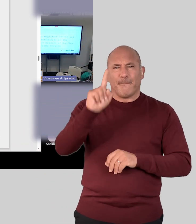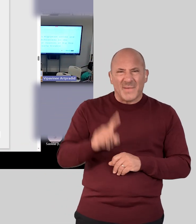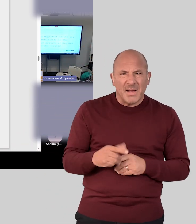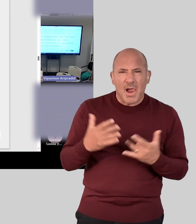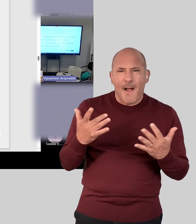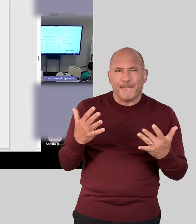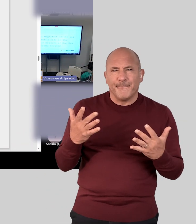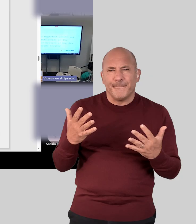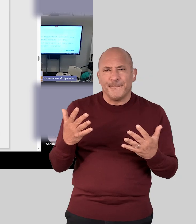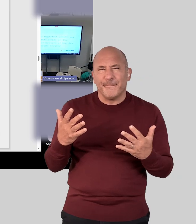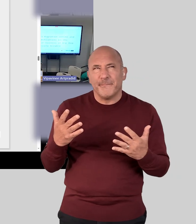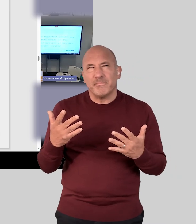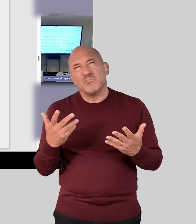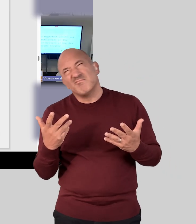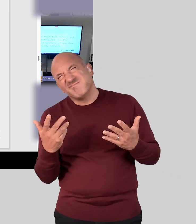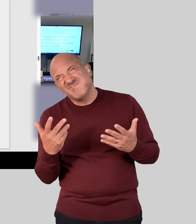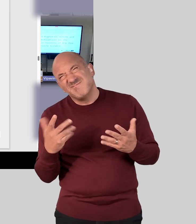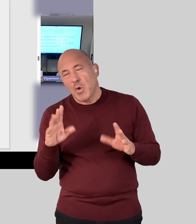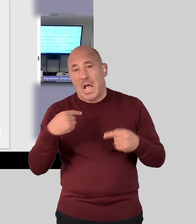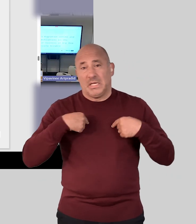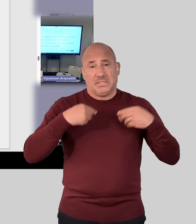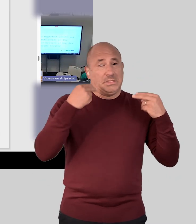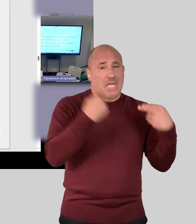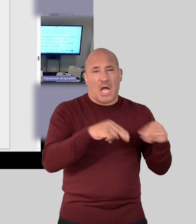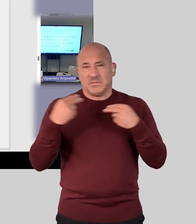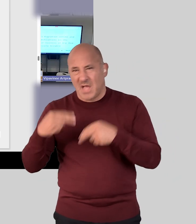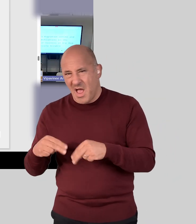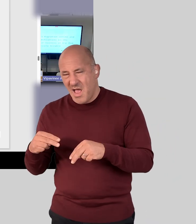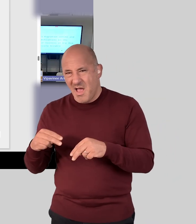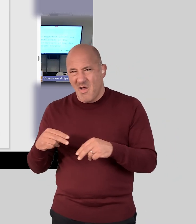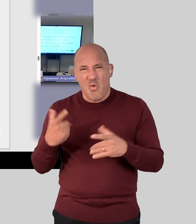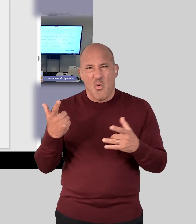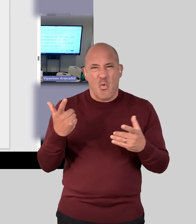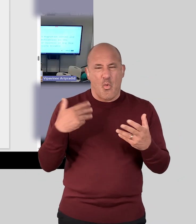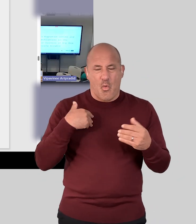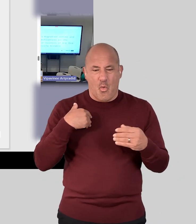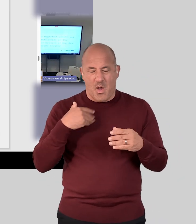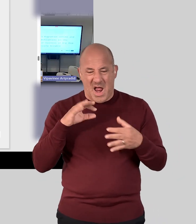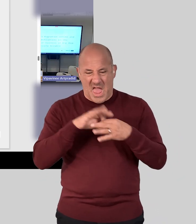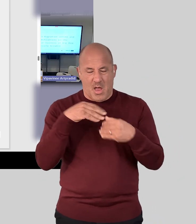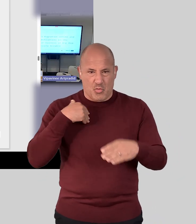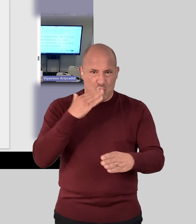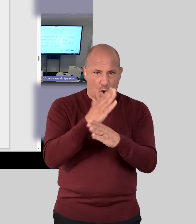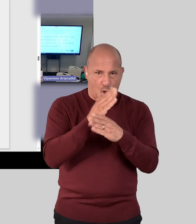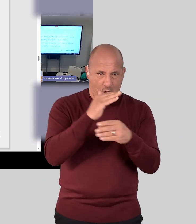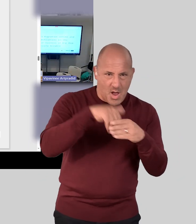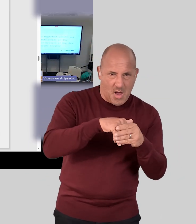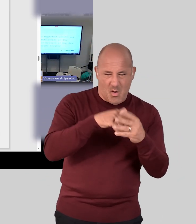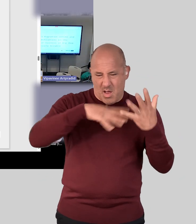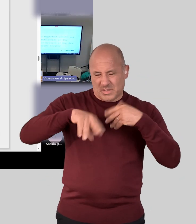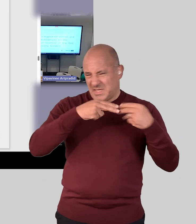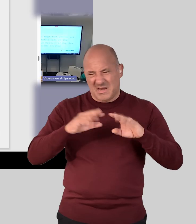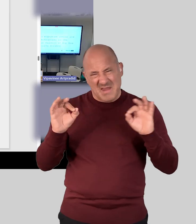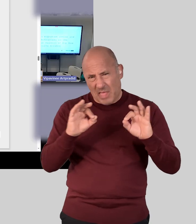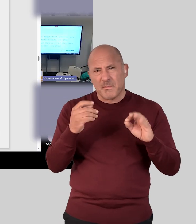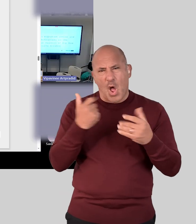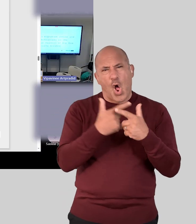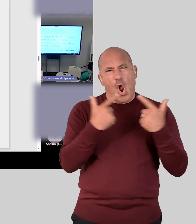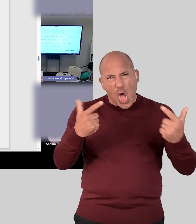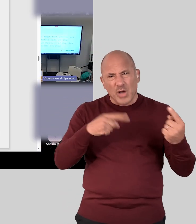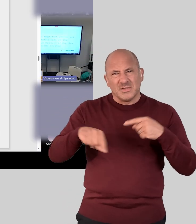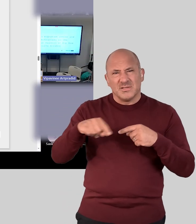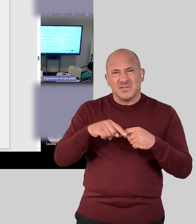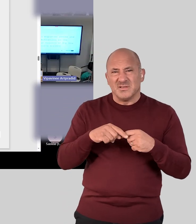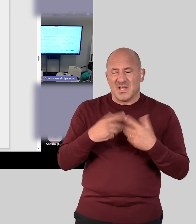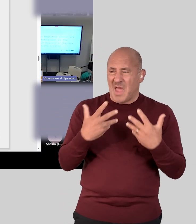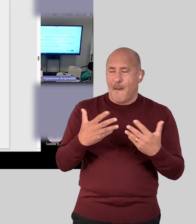aren't, like they're not necessarily they wouldn't say they're a dancer, or they maybe don't work in or around dance, but